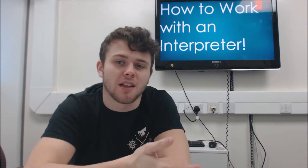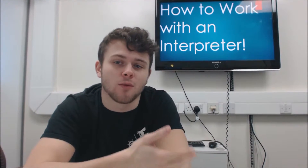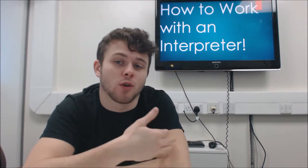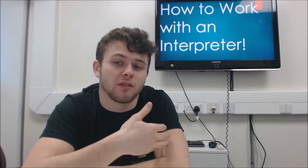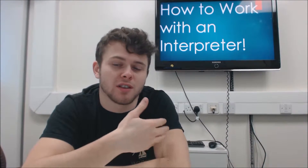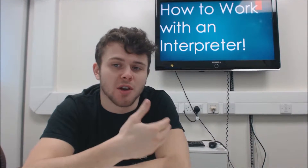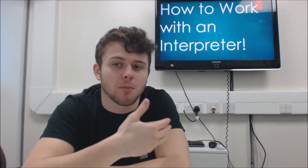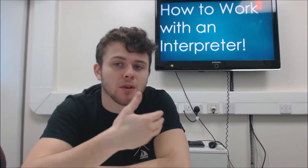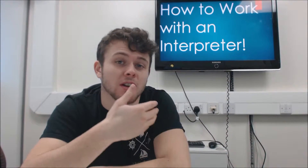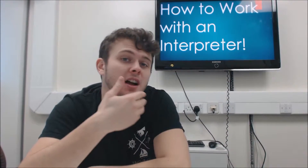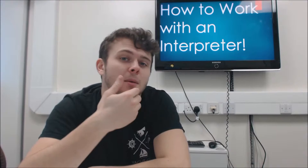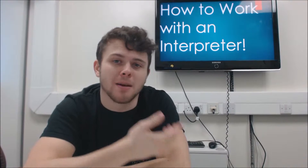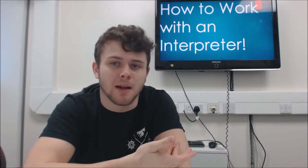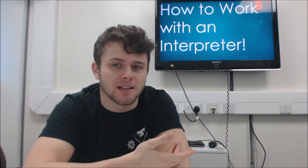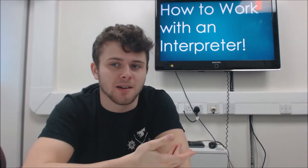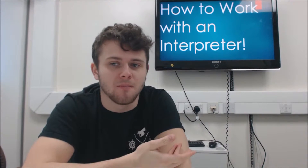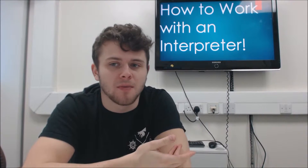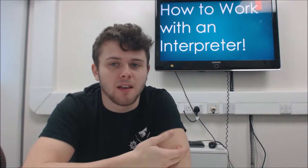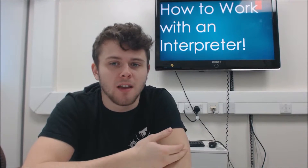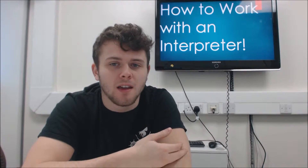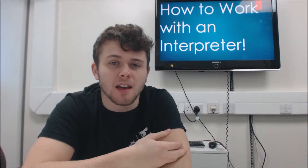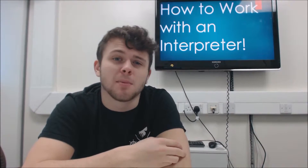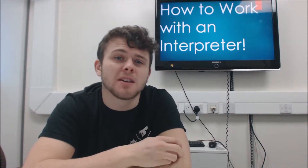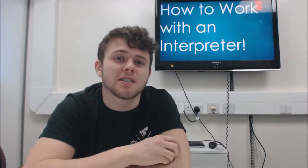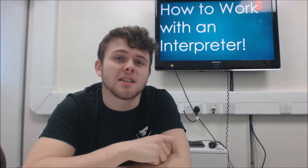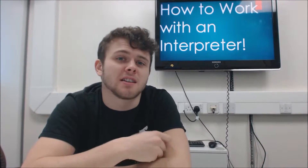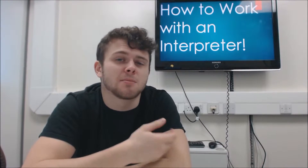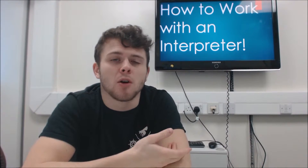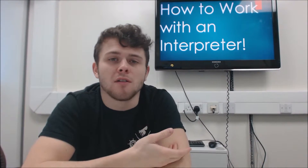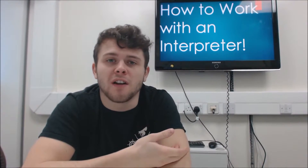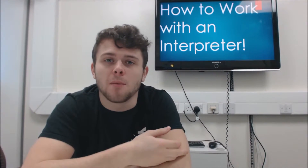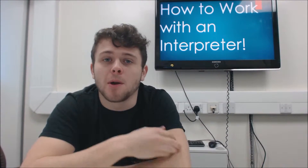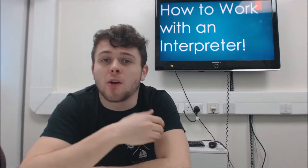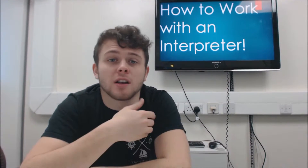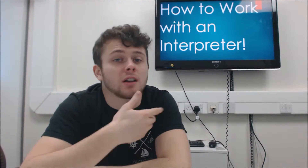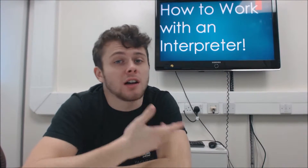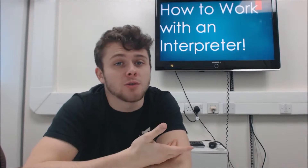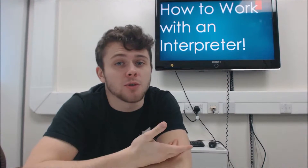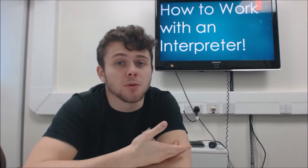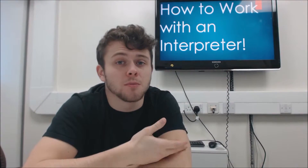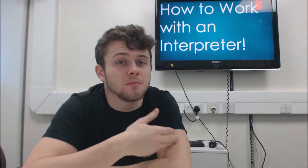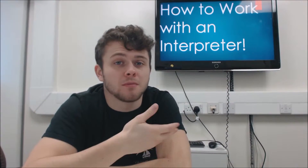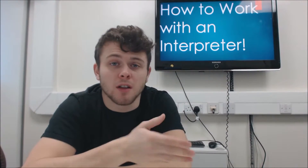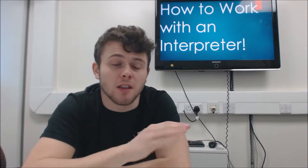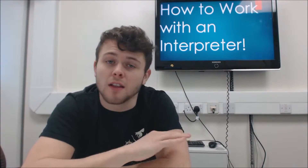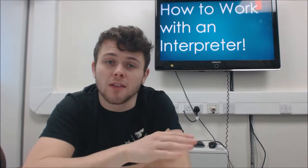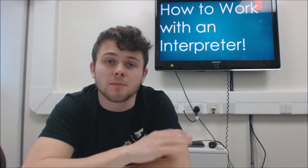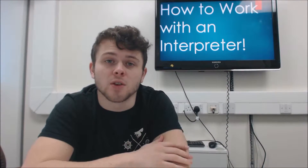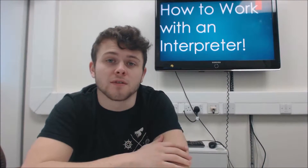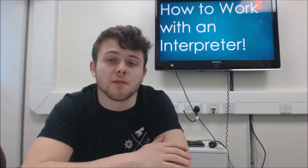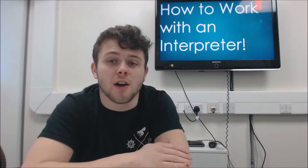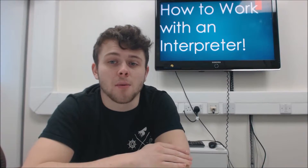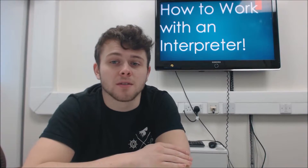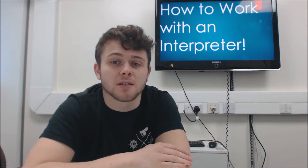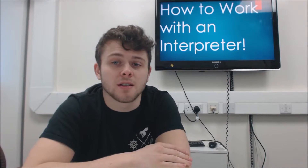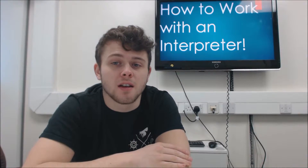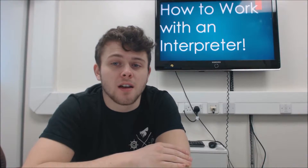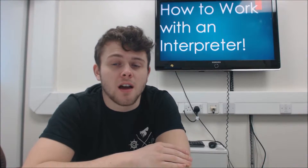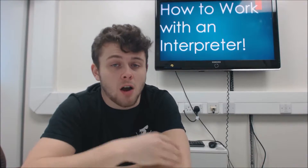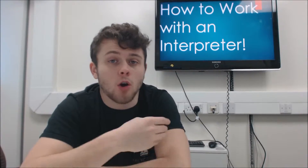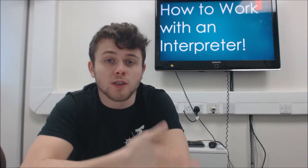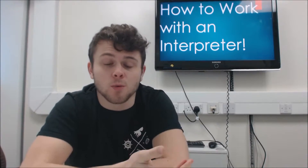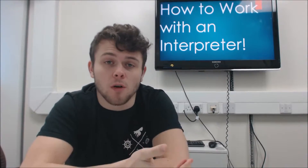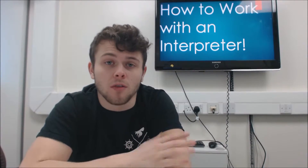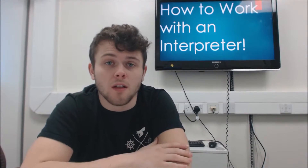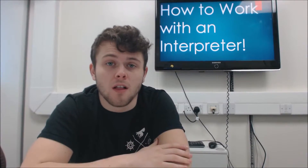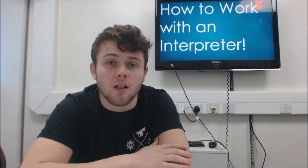you to understand the role of the interpreter a bit better, especially in the sporting environment or in a classroom and them sorts of environments.